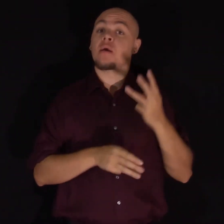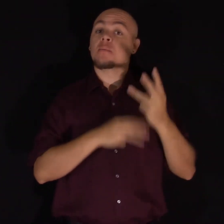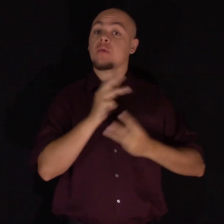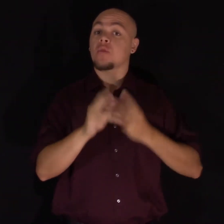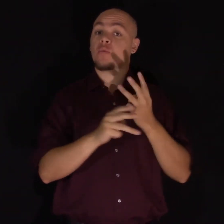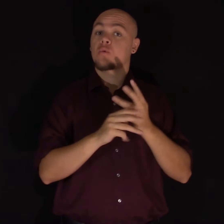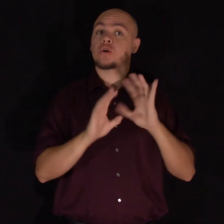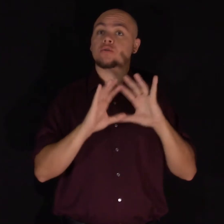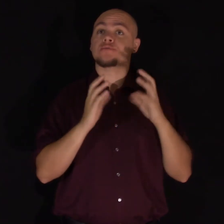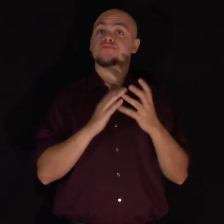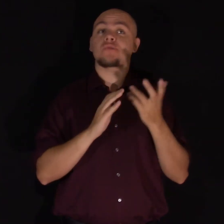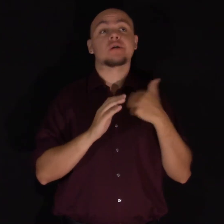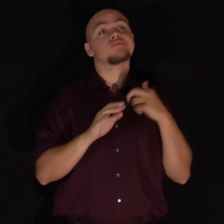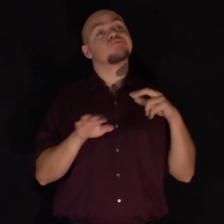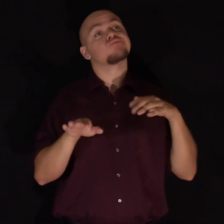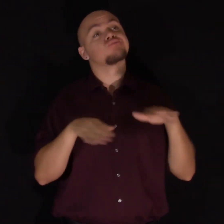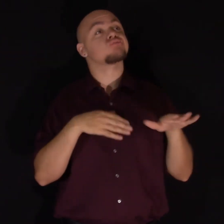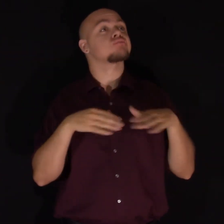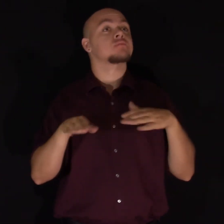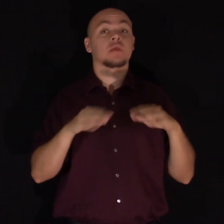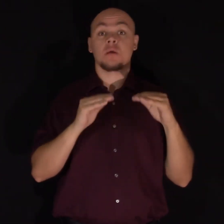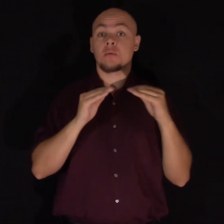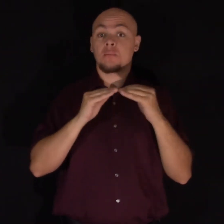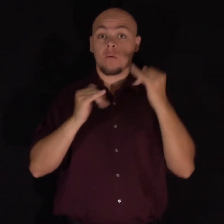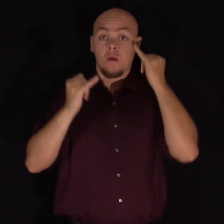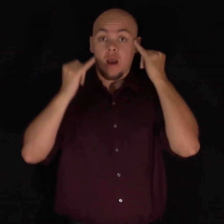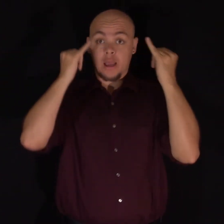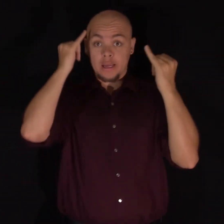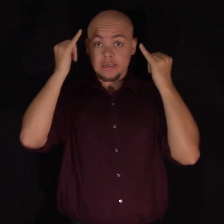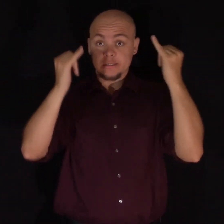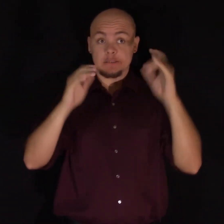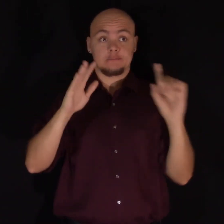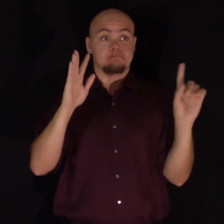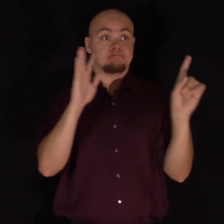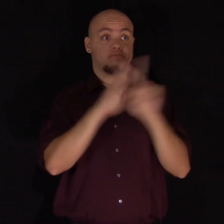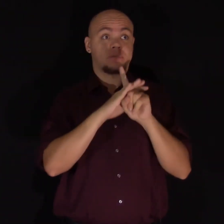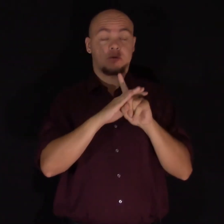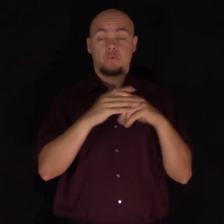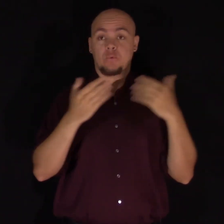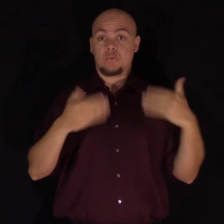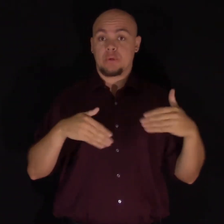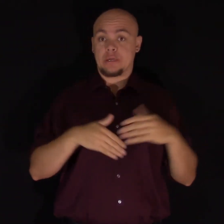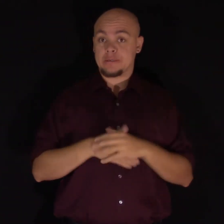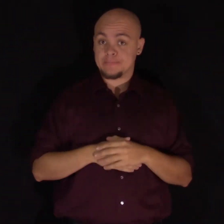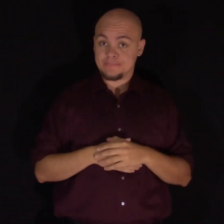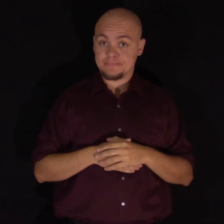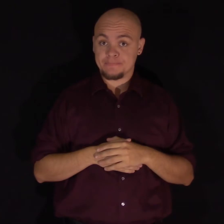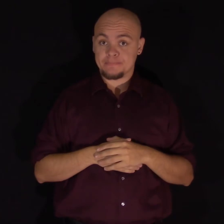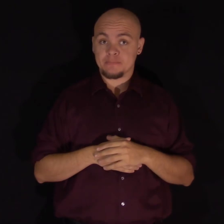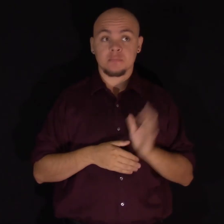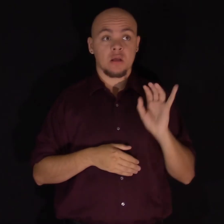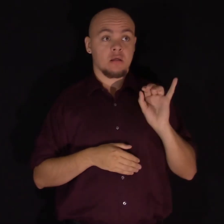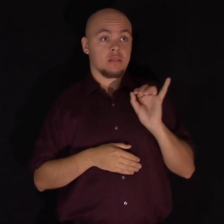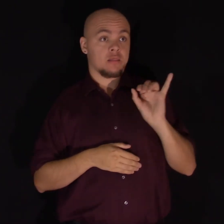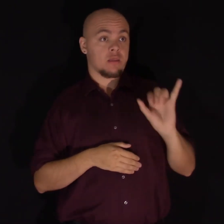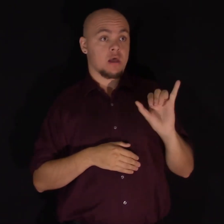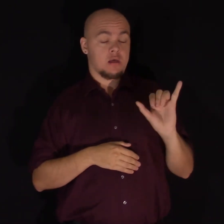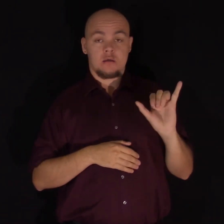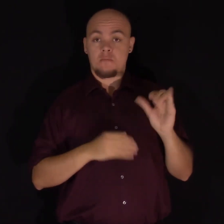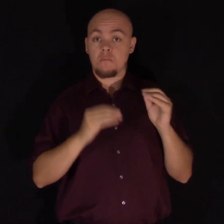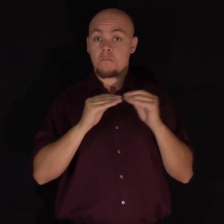when my mind wandered a bit, I had more ideas that my mind arrived at. And on top of this, I had